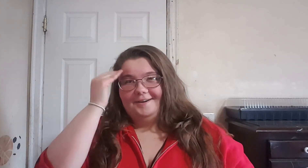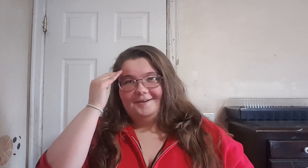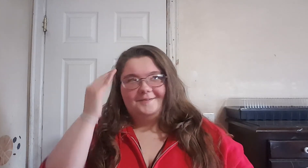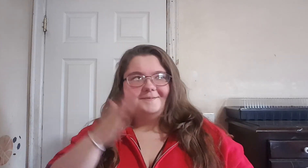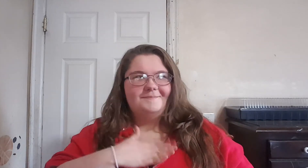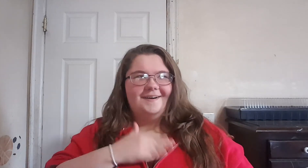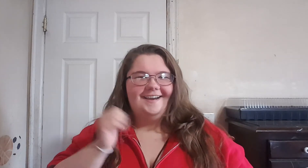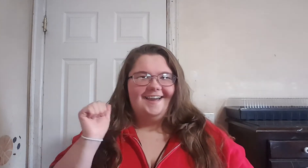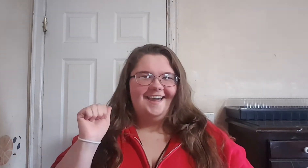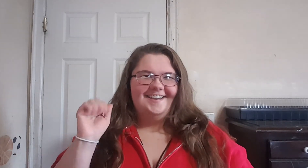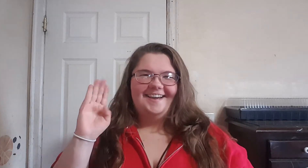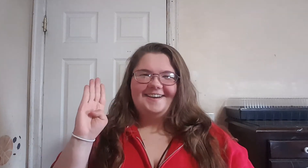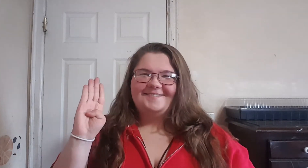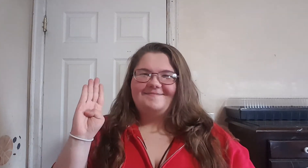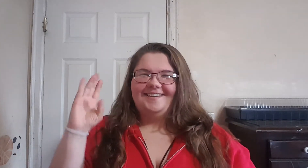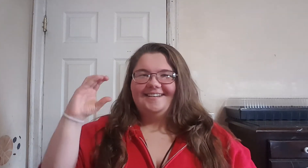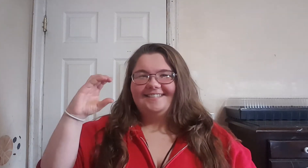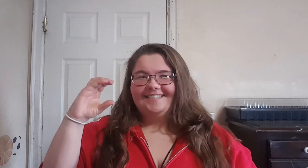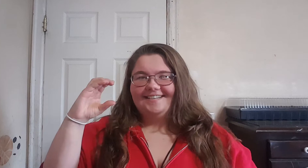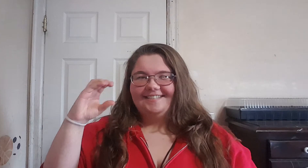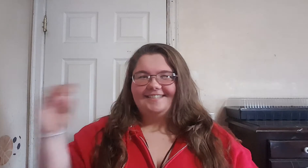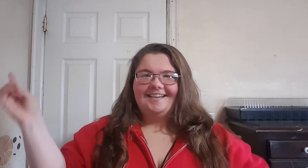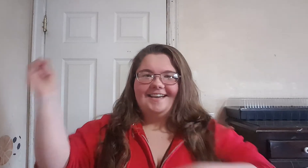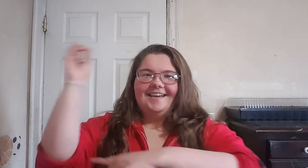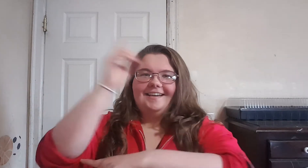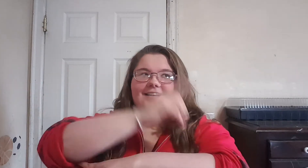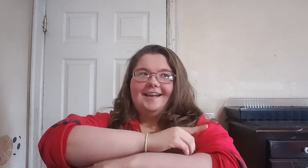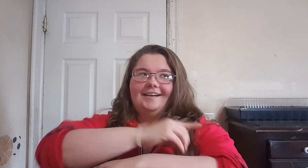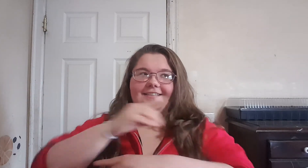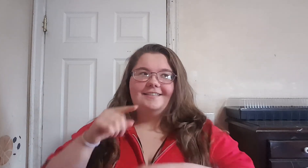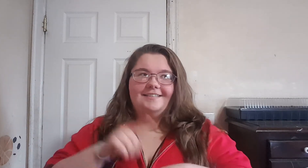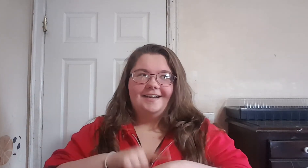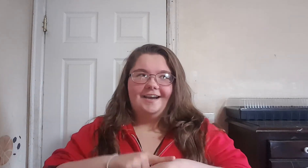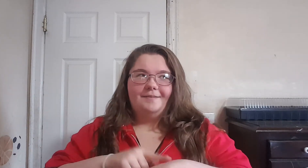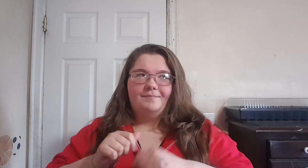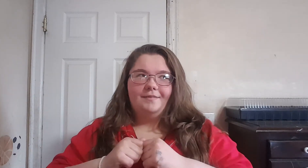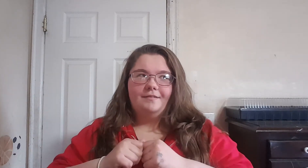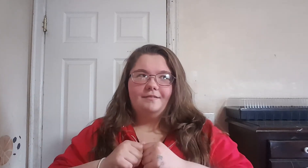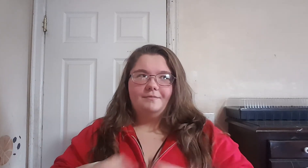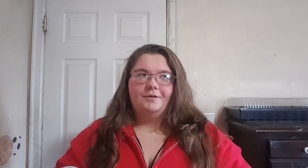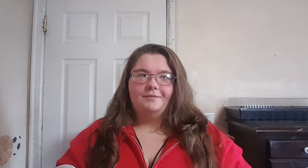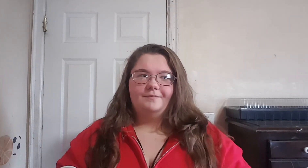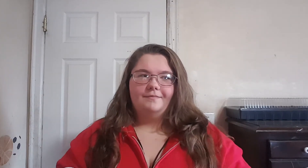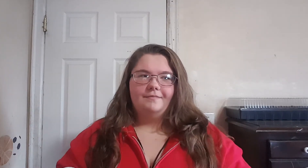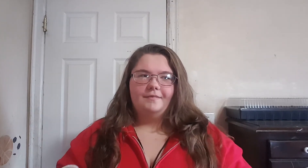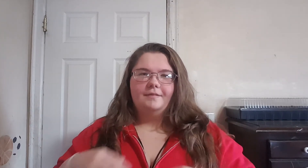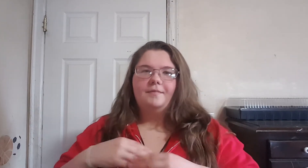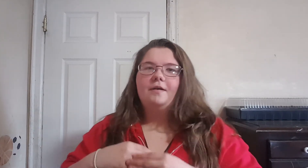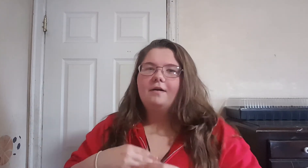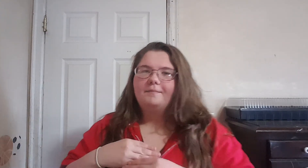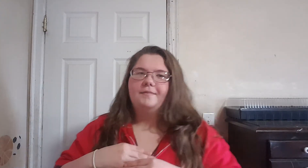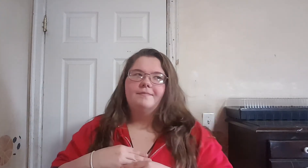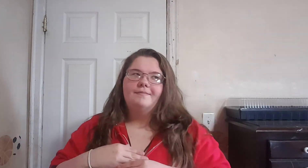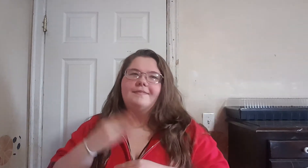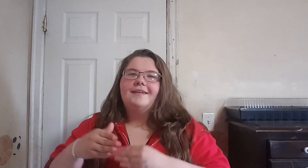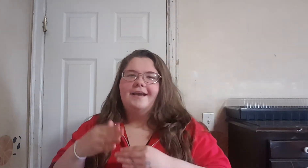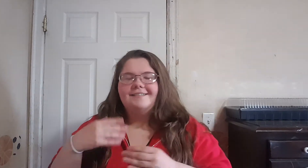know my ABCs next time won't next